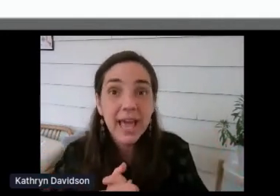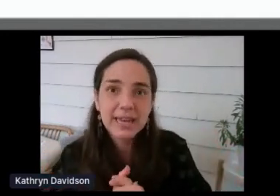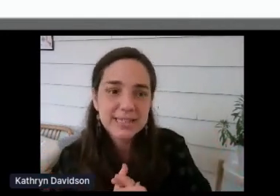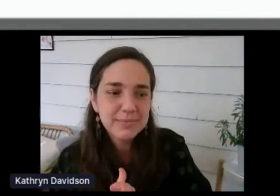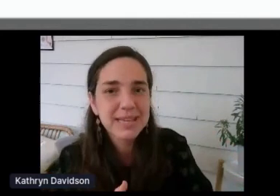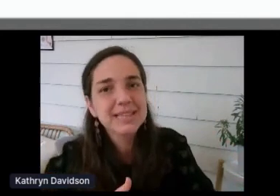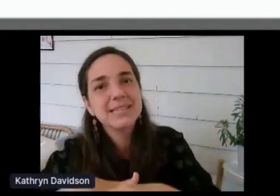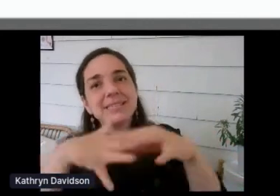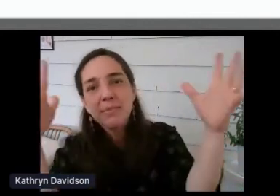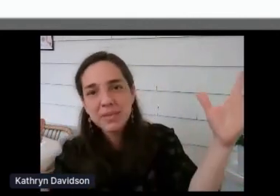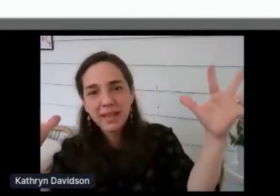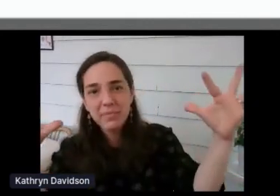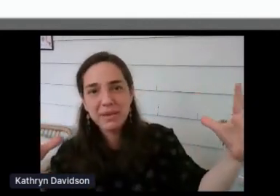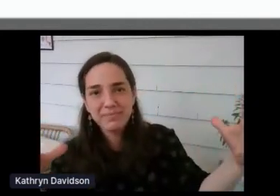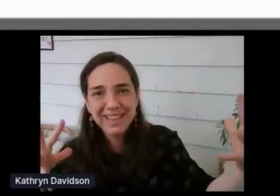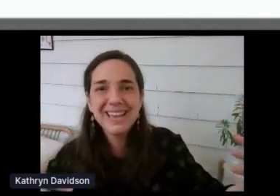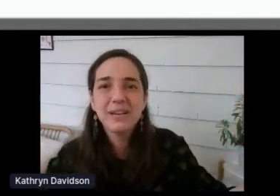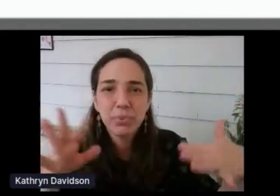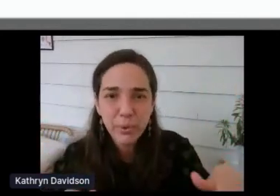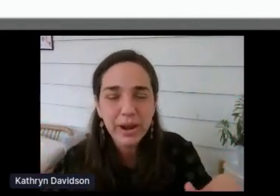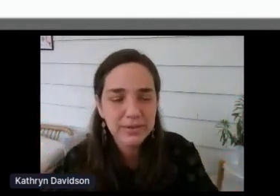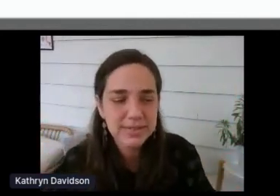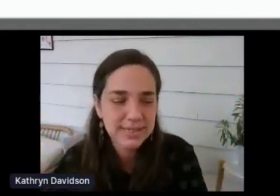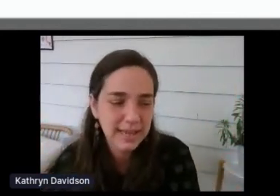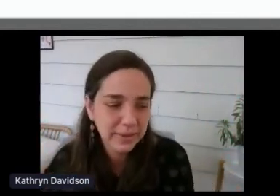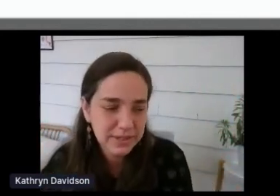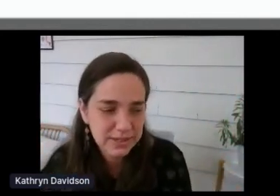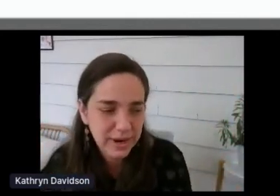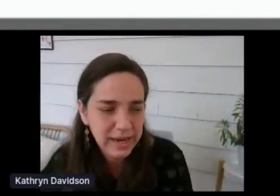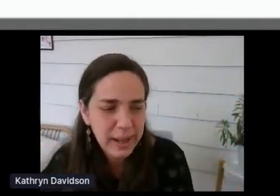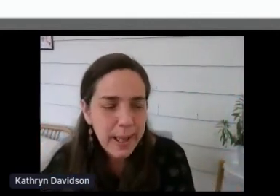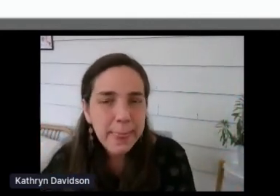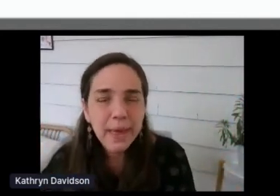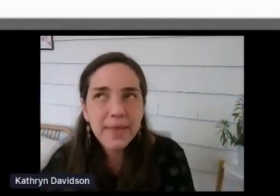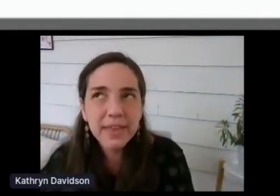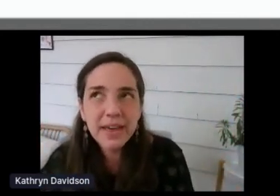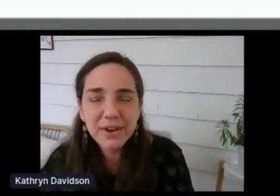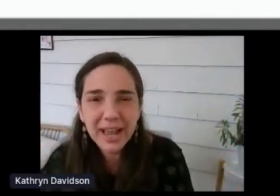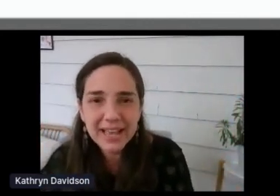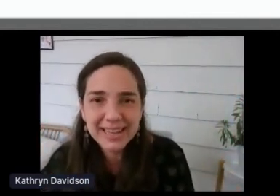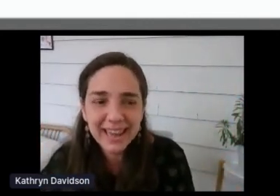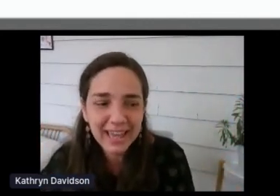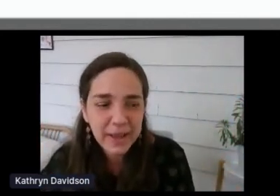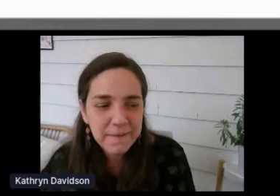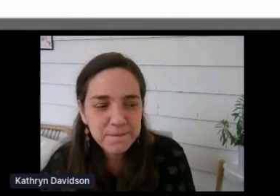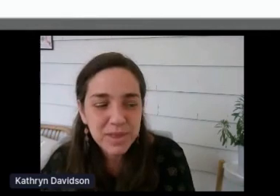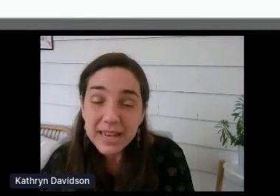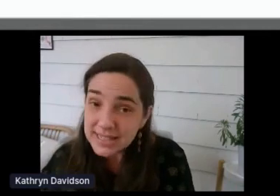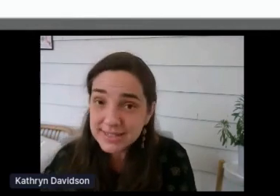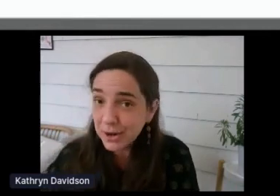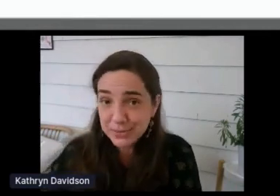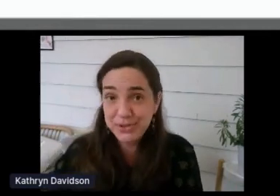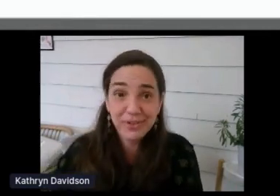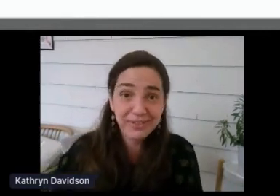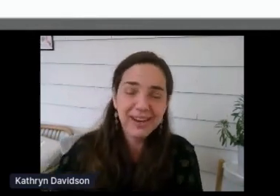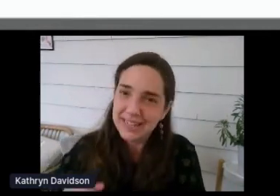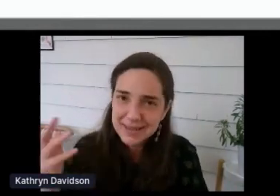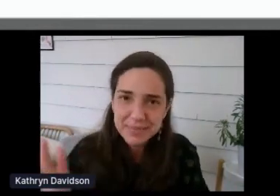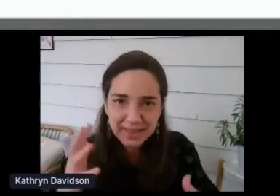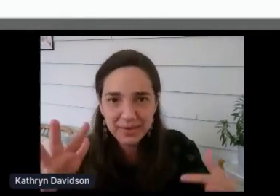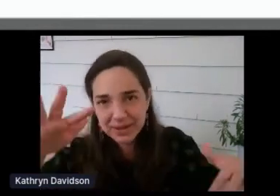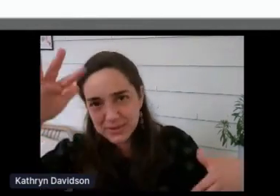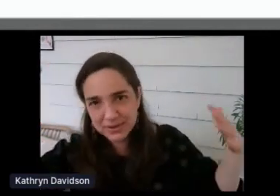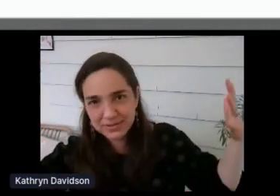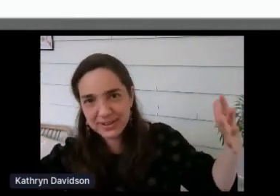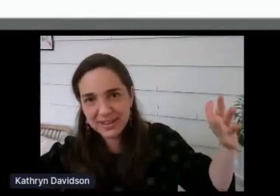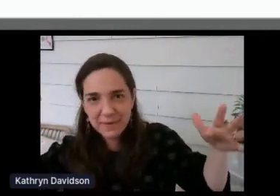languages. And it seems like this is something that can be in pronouns in sign languages, right? On the other hand, like it isn't arbitrary, right? It's